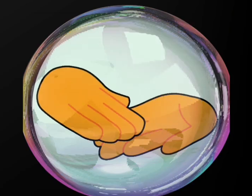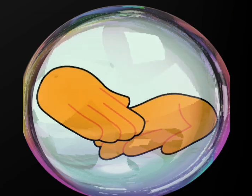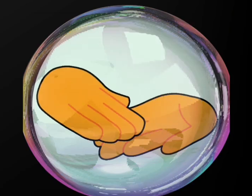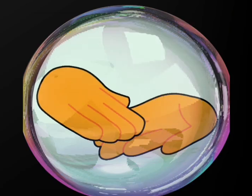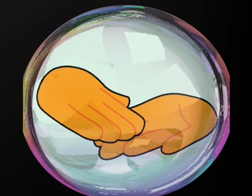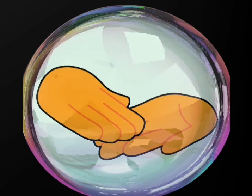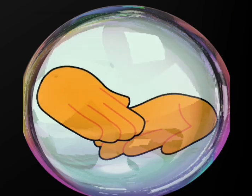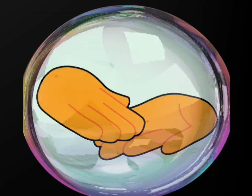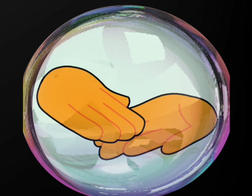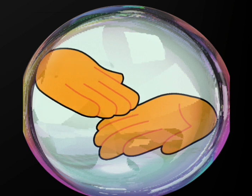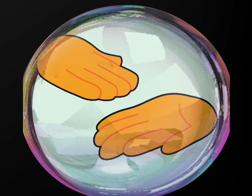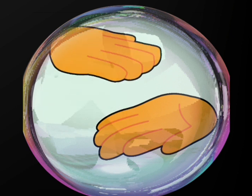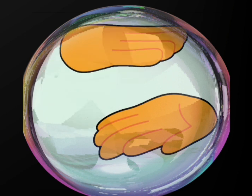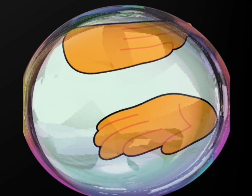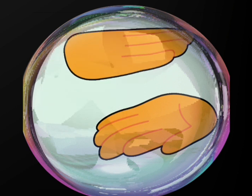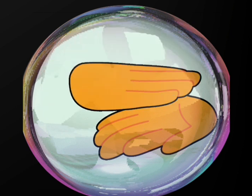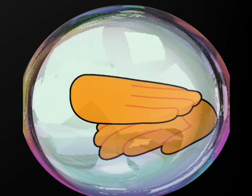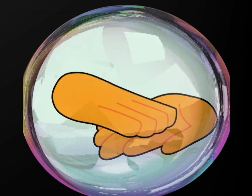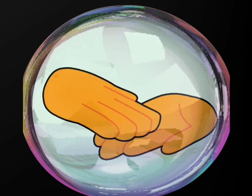Clean.